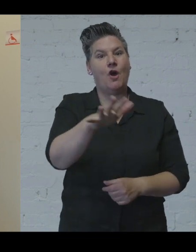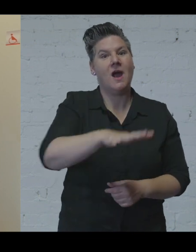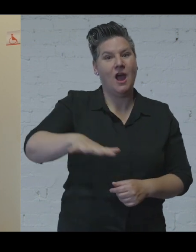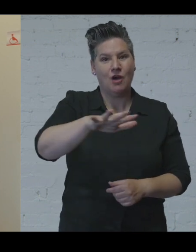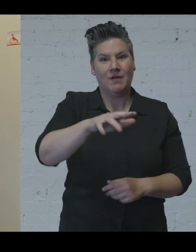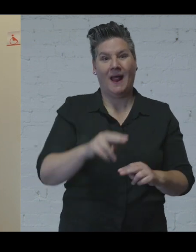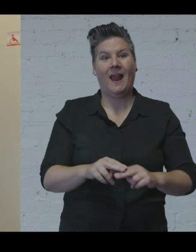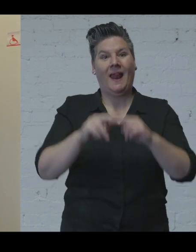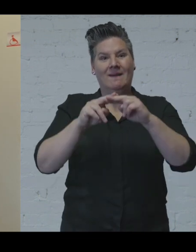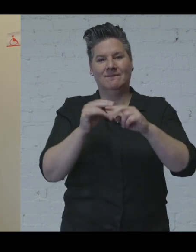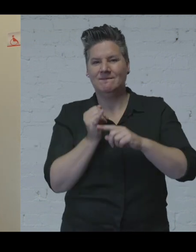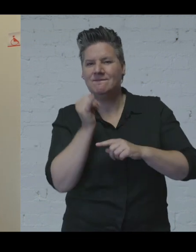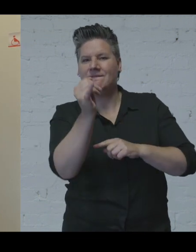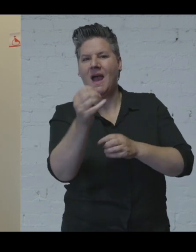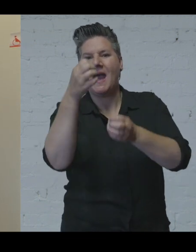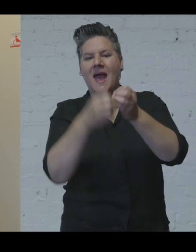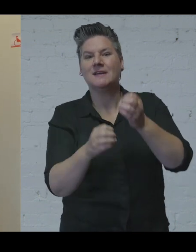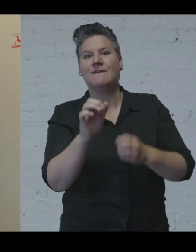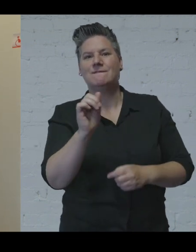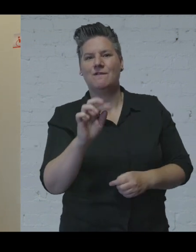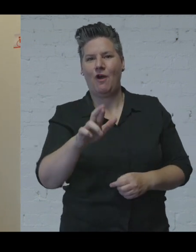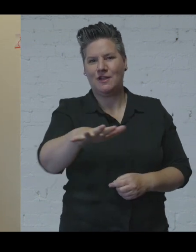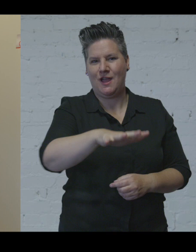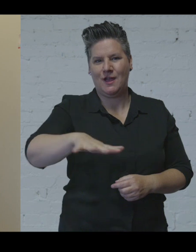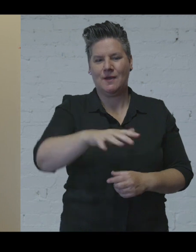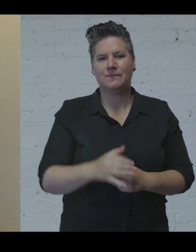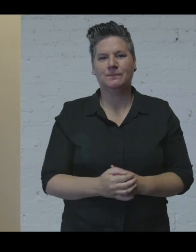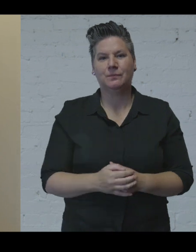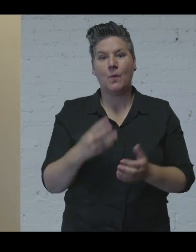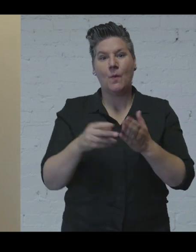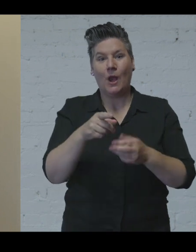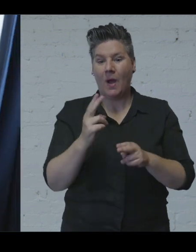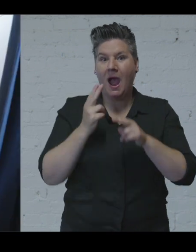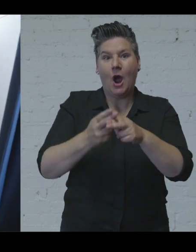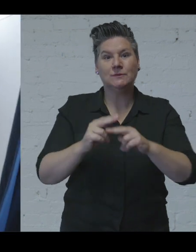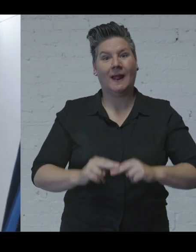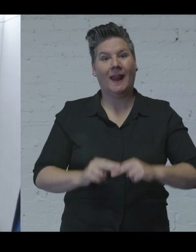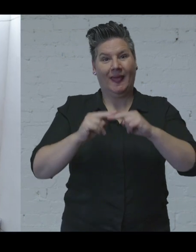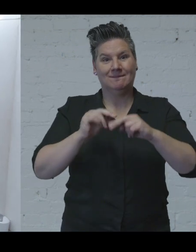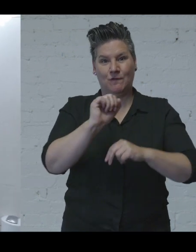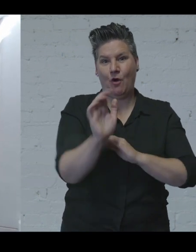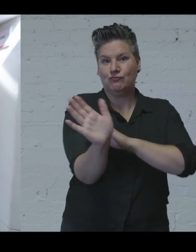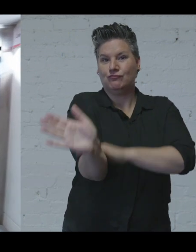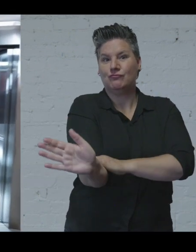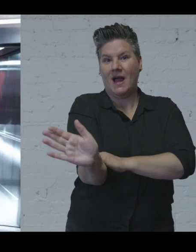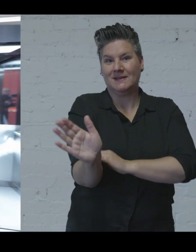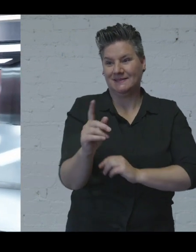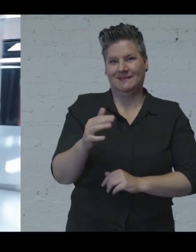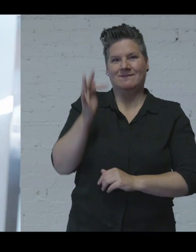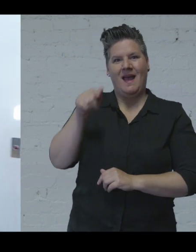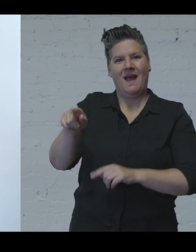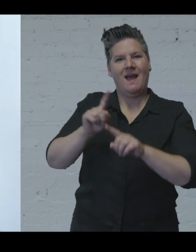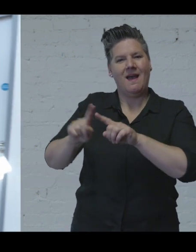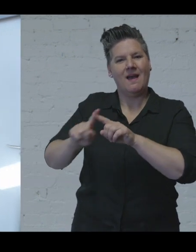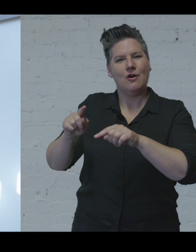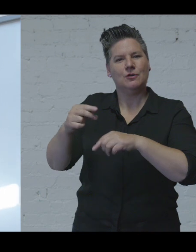front of the foyer area and the lift is at the far end of the foyer. When you come out of the lift, to your right you will find a